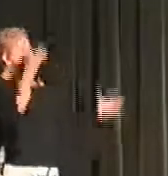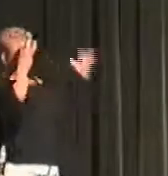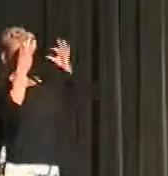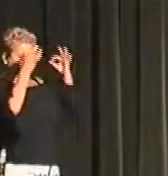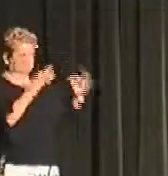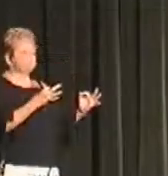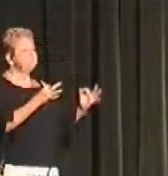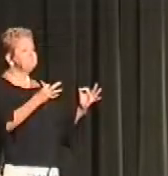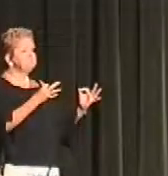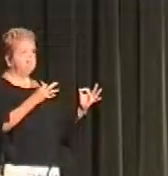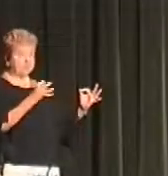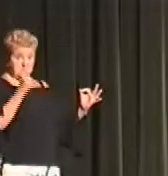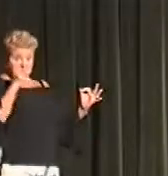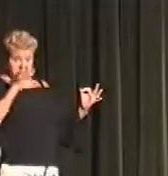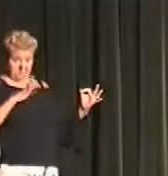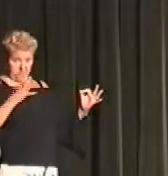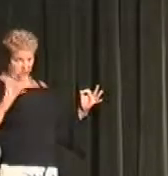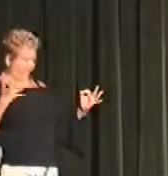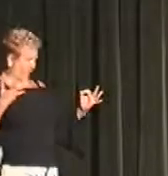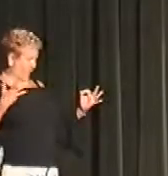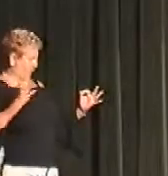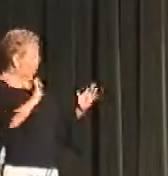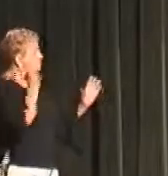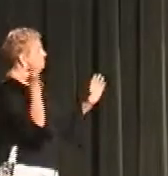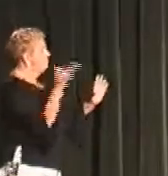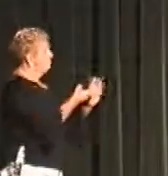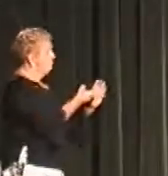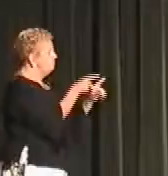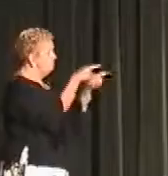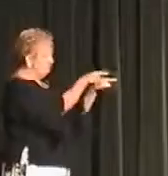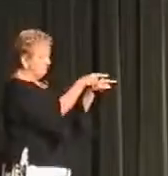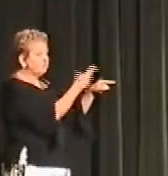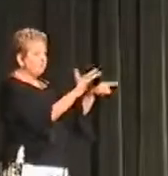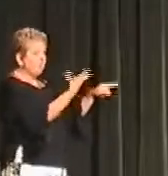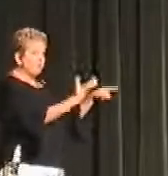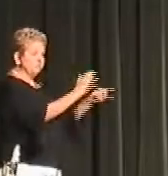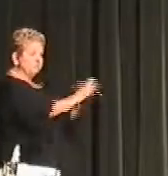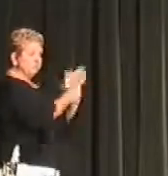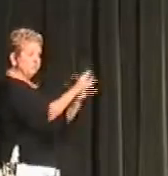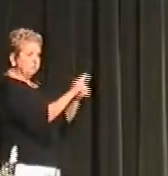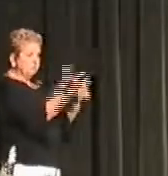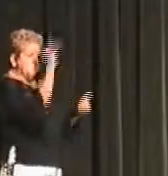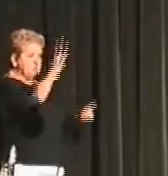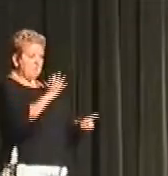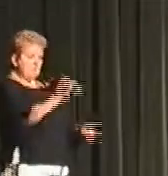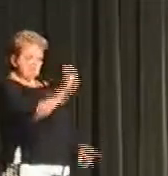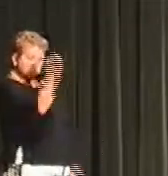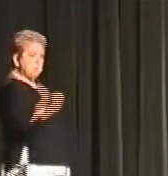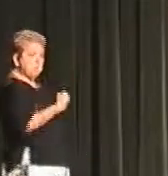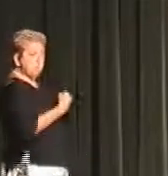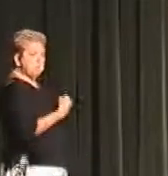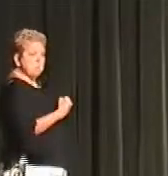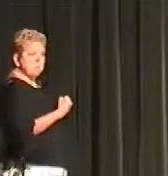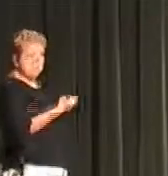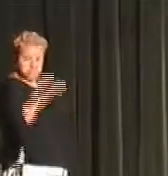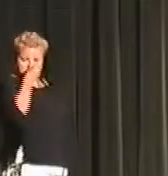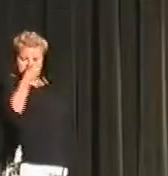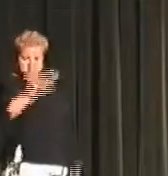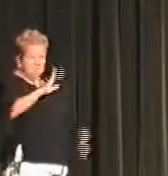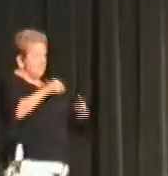my whole life trying to be what I thought a man was. And to me, a man was someone who cared about no one, who felt absolutely